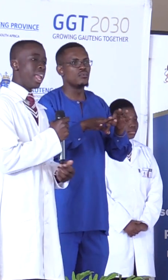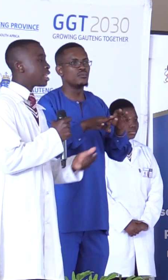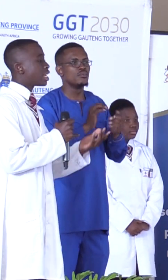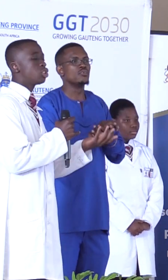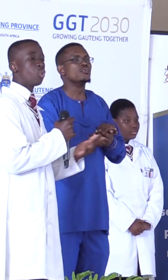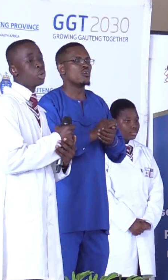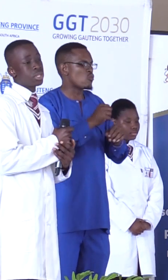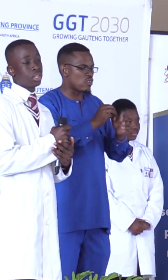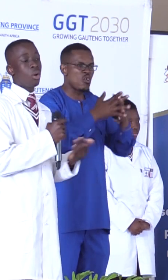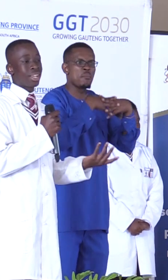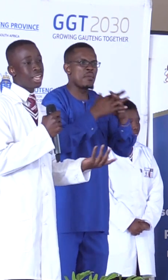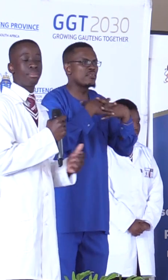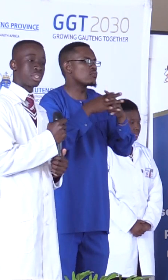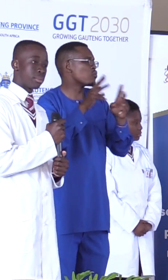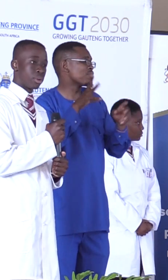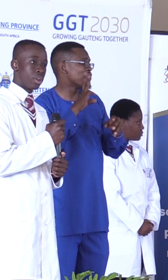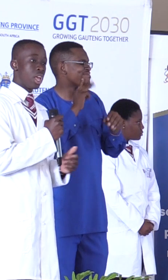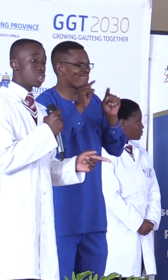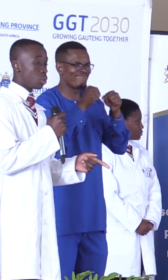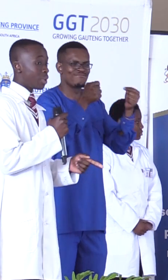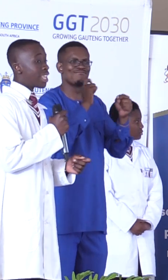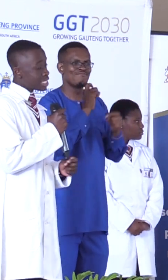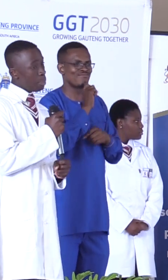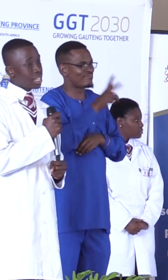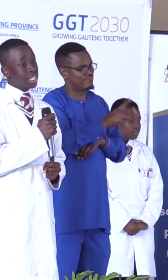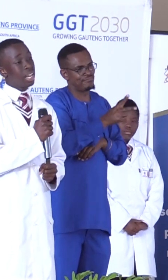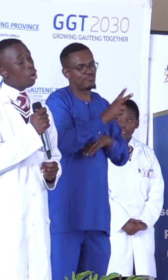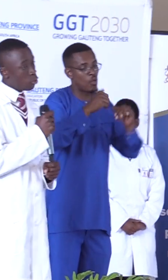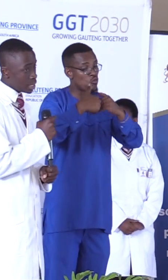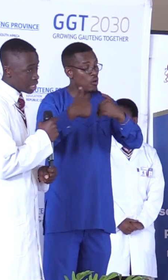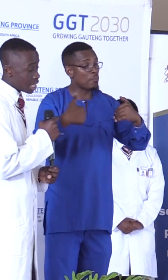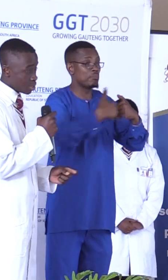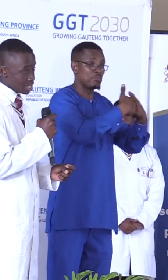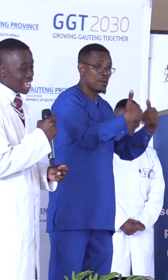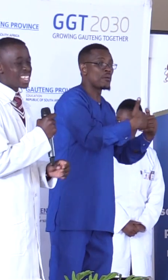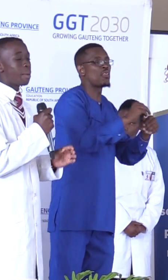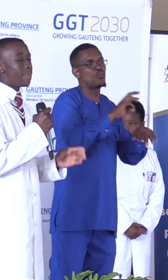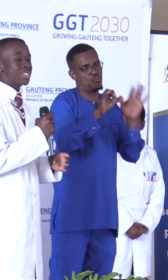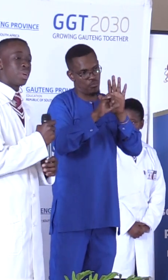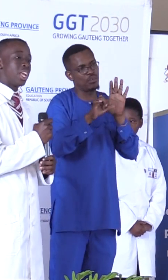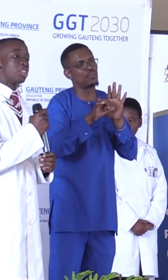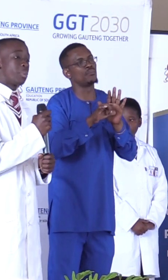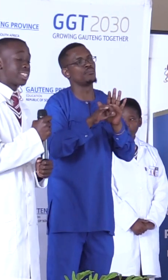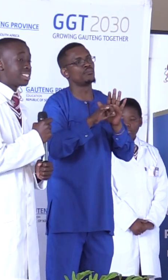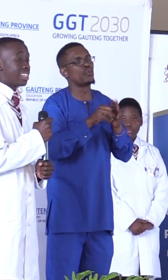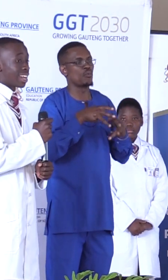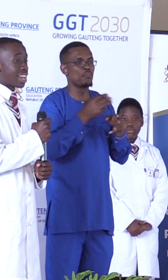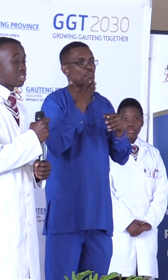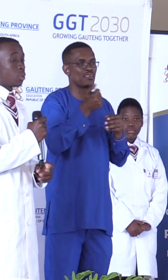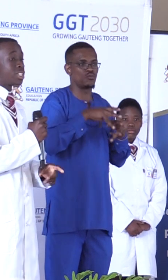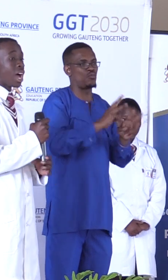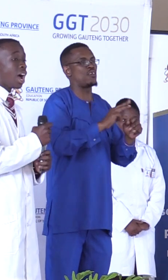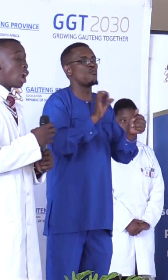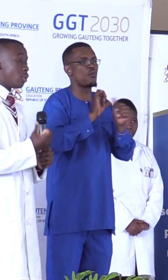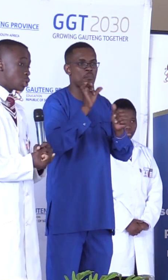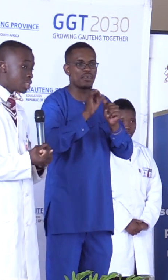waste, it is hard to reuse it, or rather impossible. So, the separation of waste at source is the best way to practice the third arts,